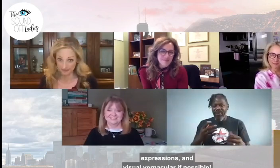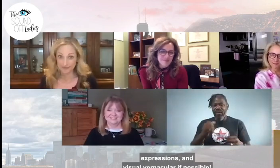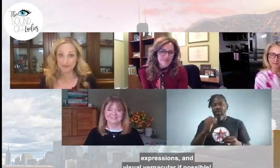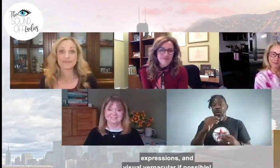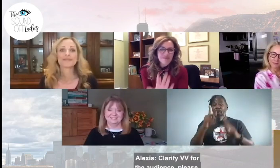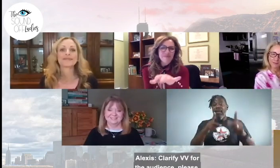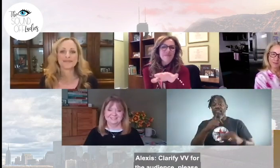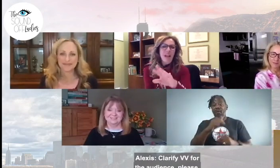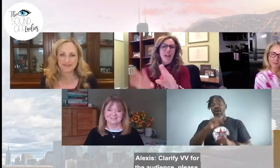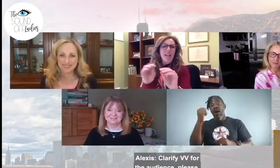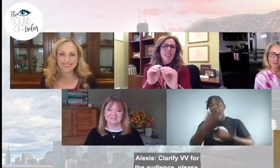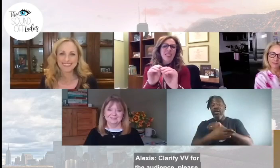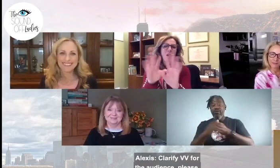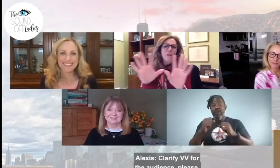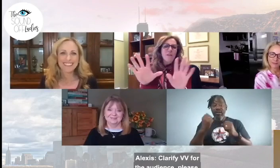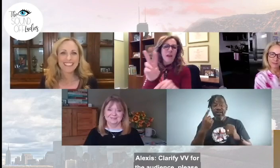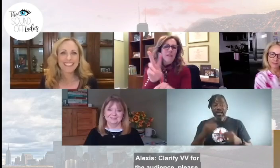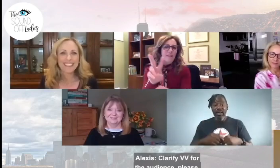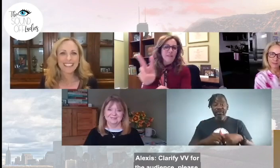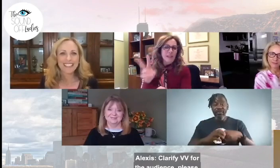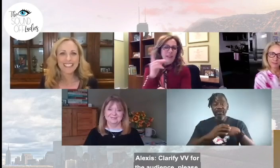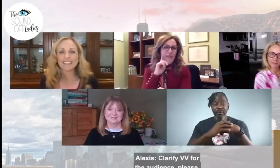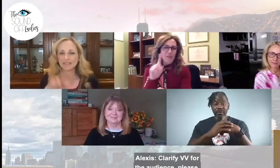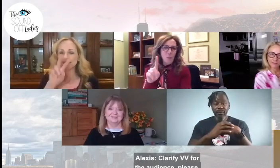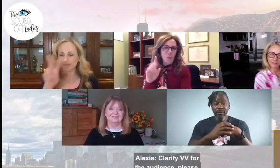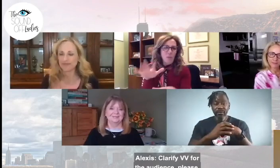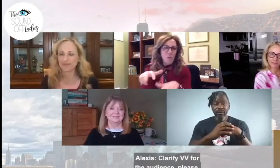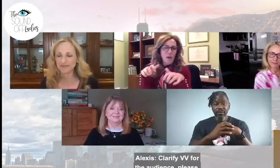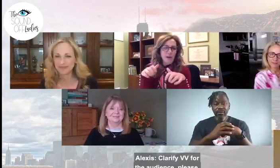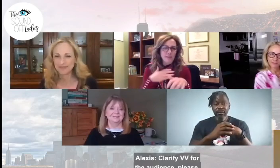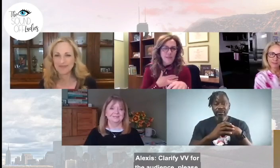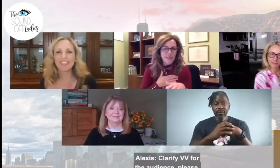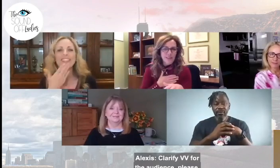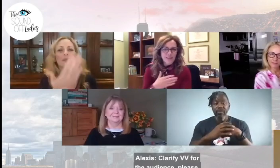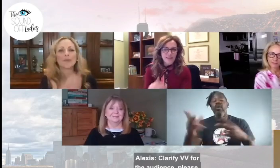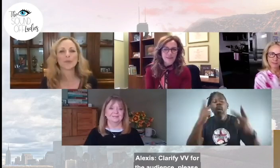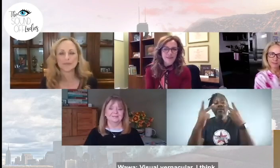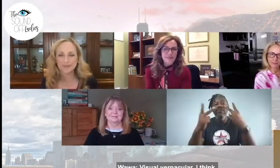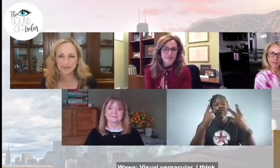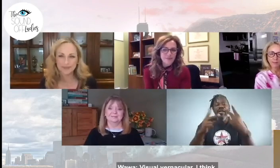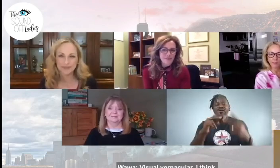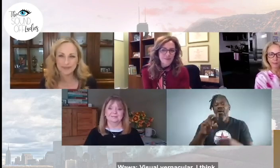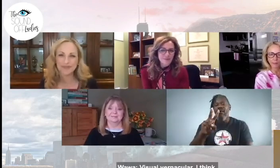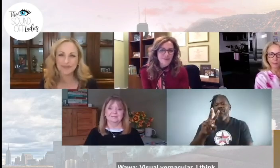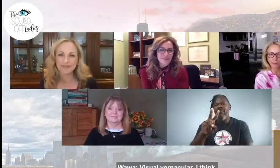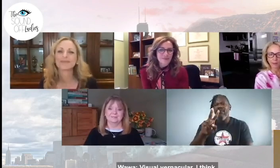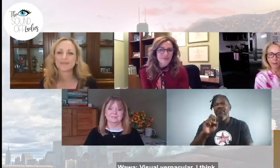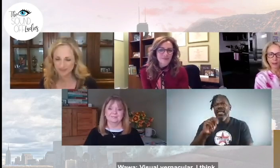deaf people can do that. And it was amazing to see people's reactions and facial expressions.